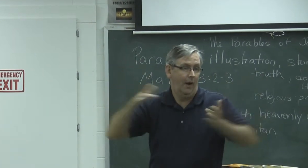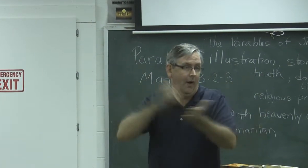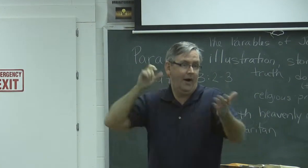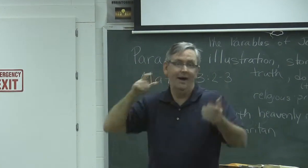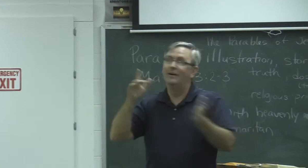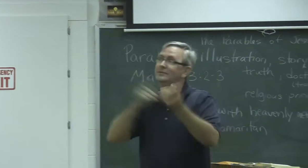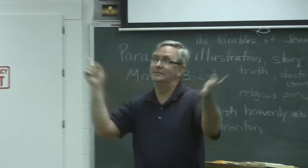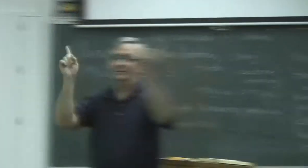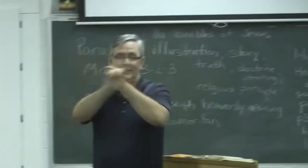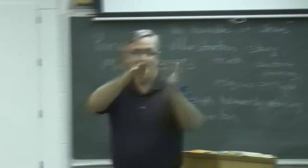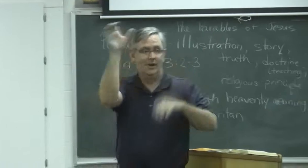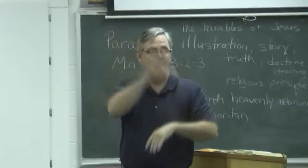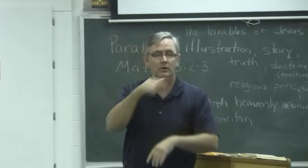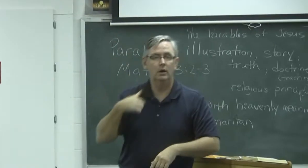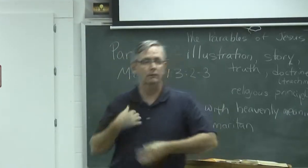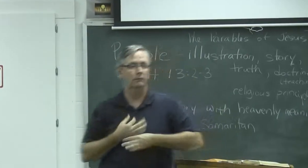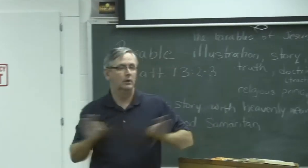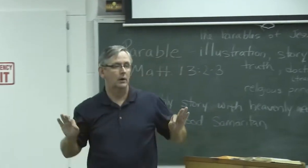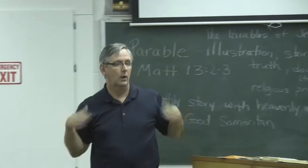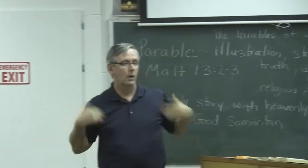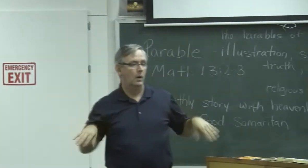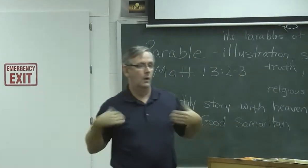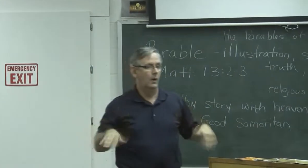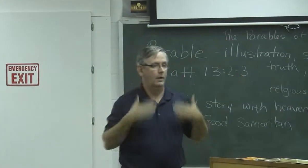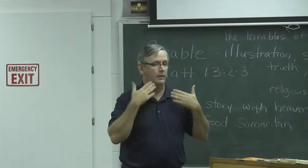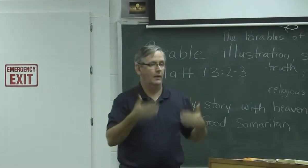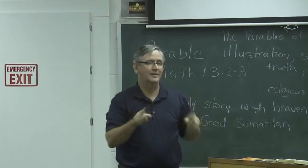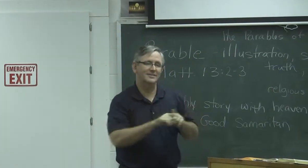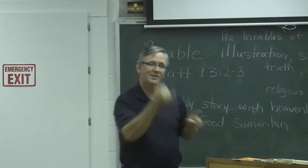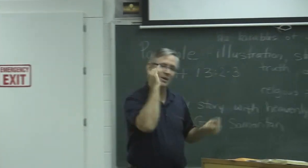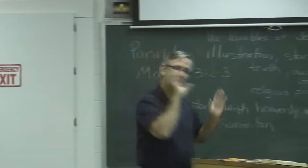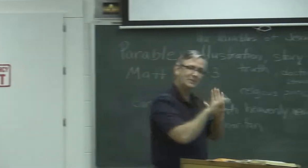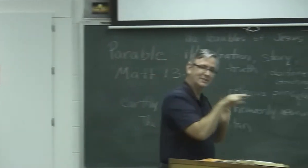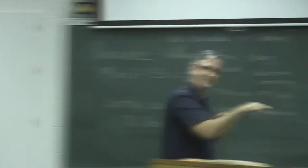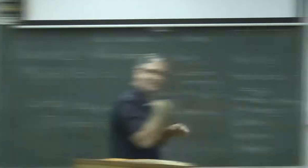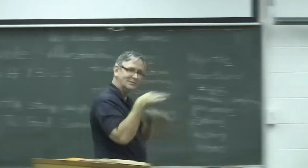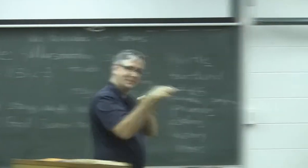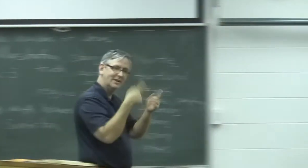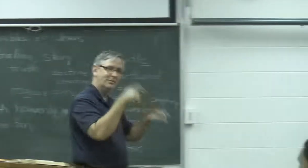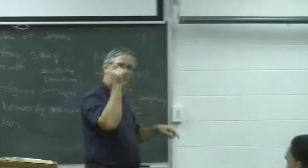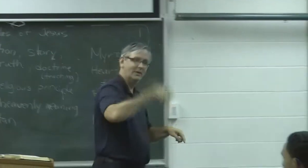how they heard about this and they accepted Jesus as their paying their penalty.